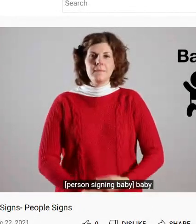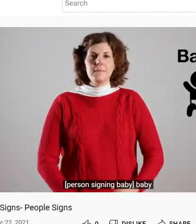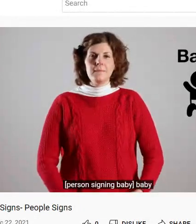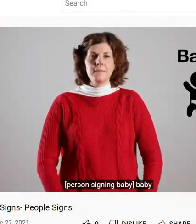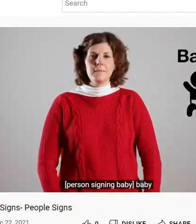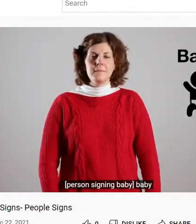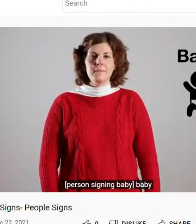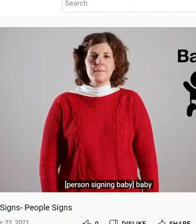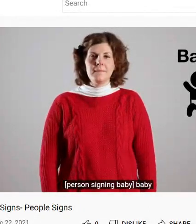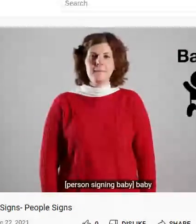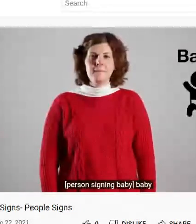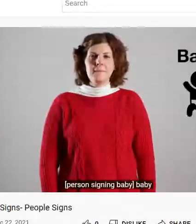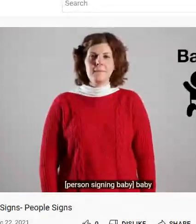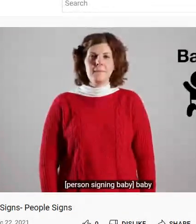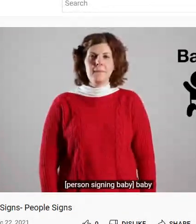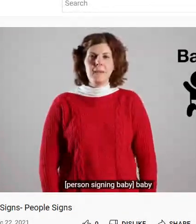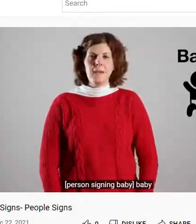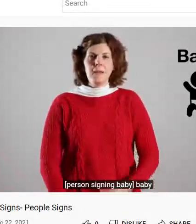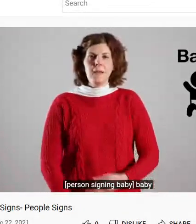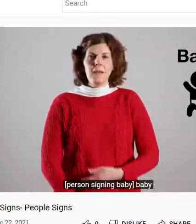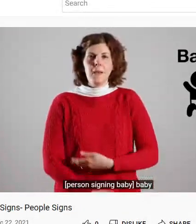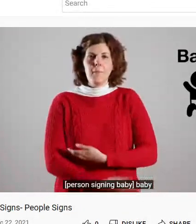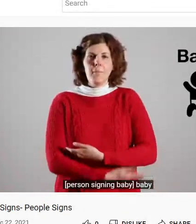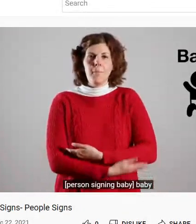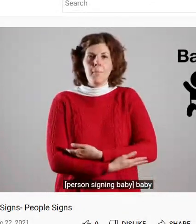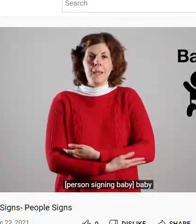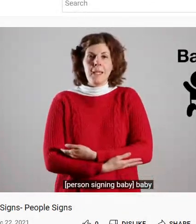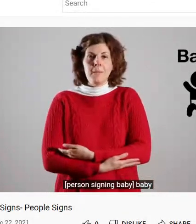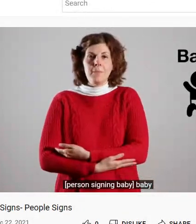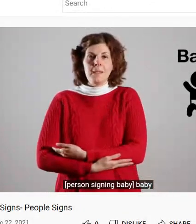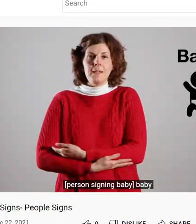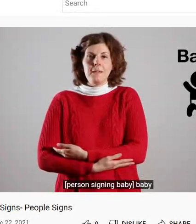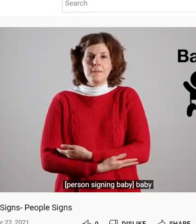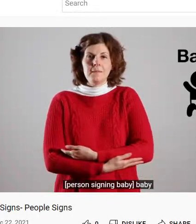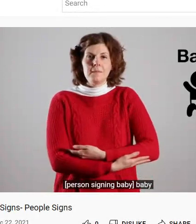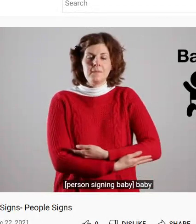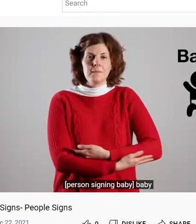And if you want to sign along with her, please do. Baby.